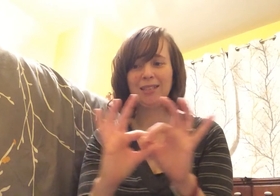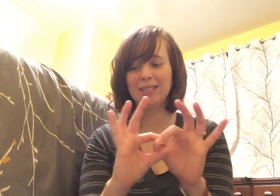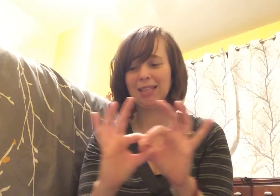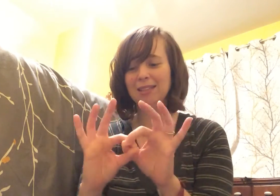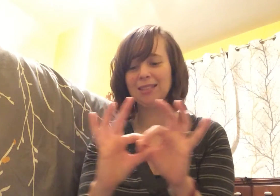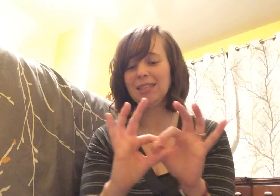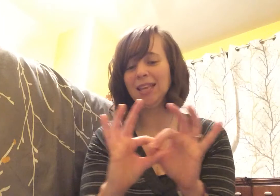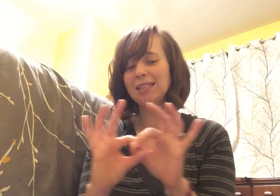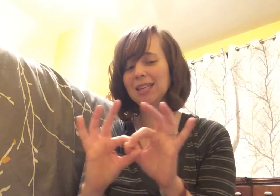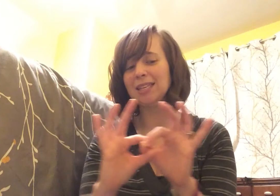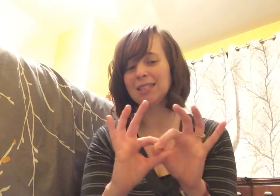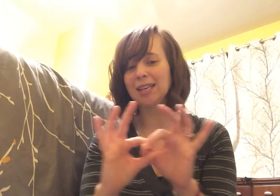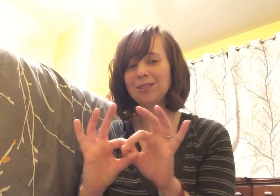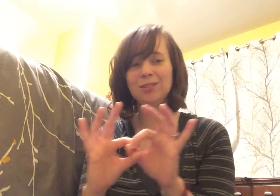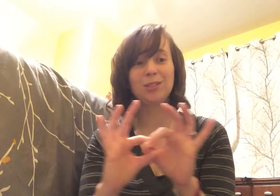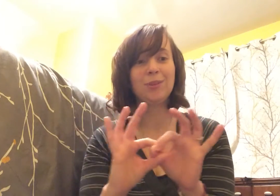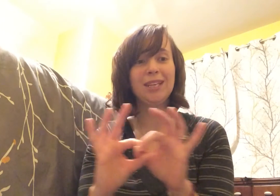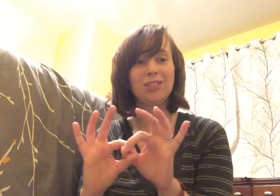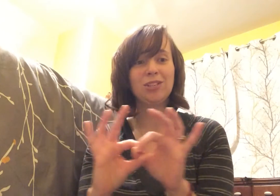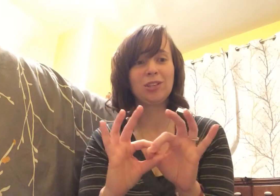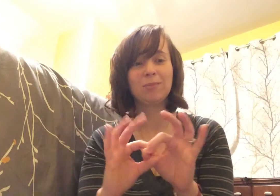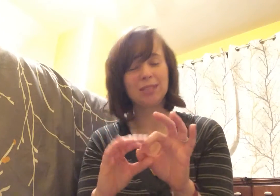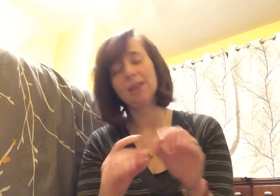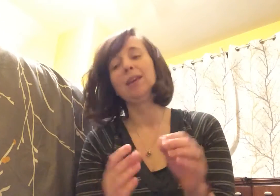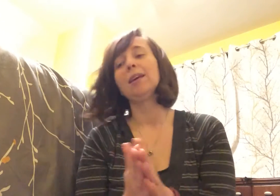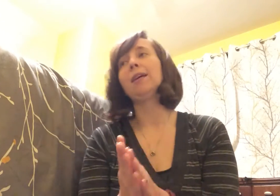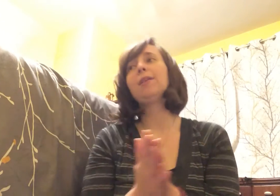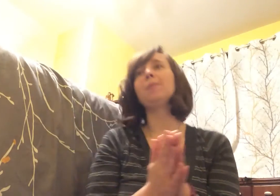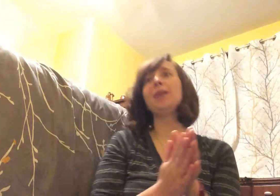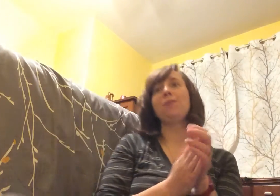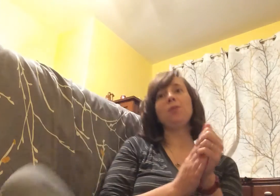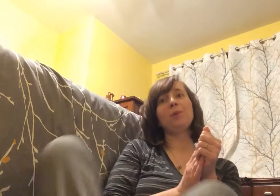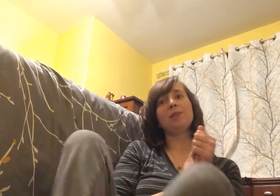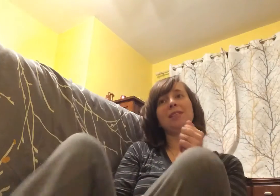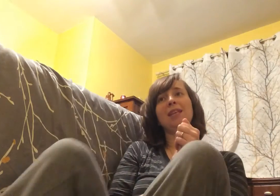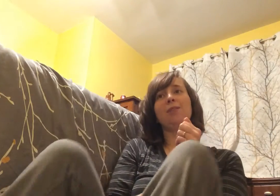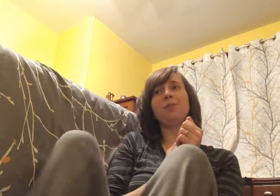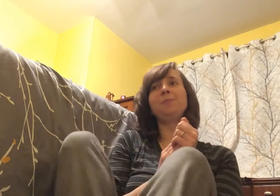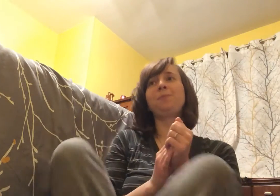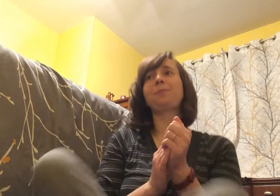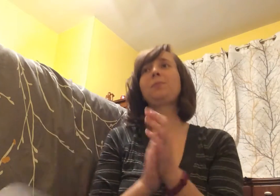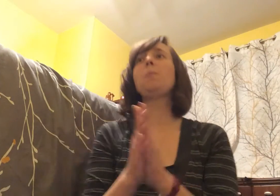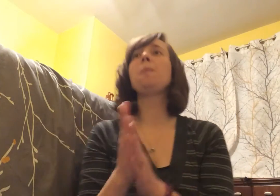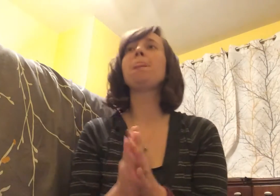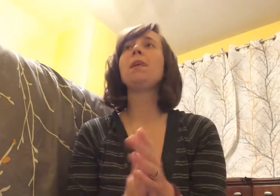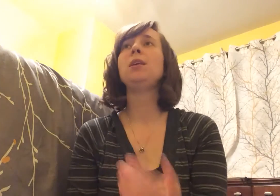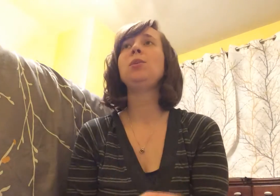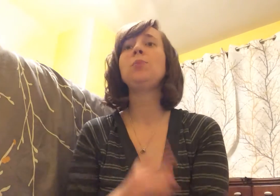just slightly side to side. So just relationships. If you were single, you are